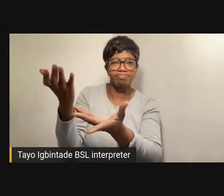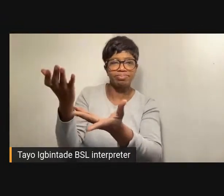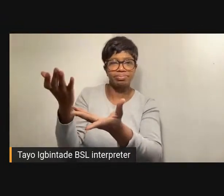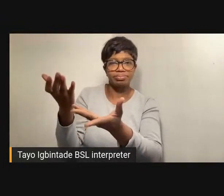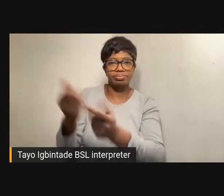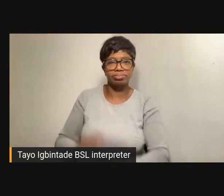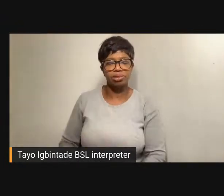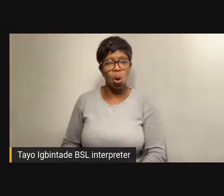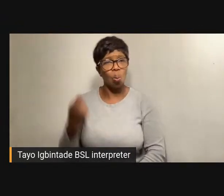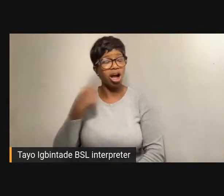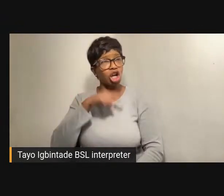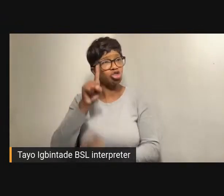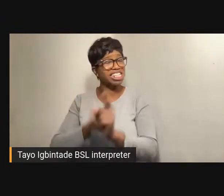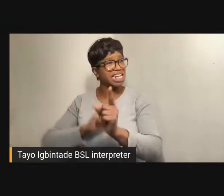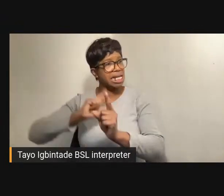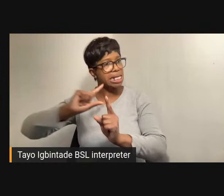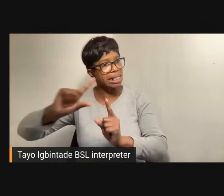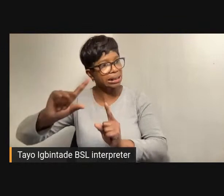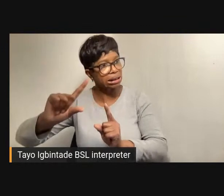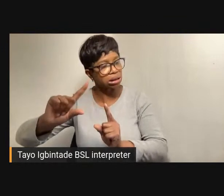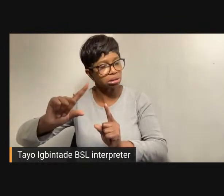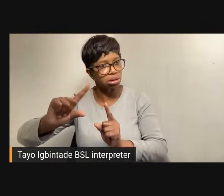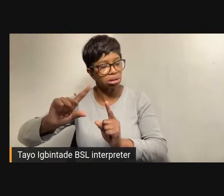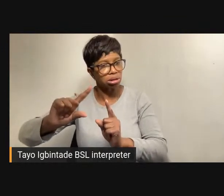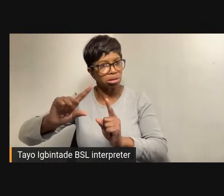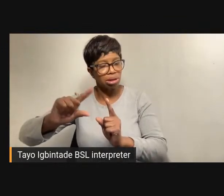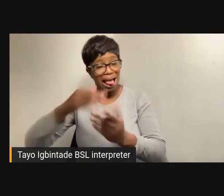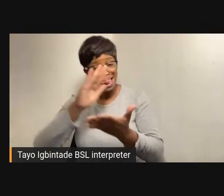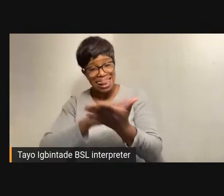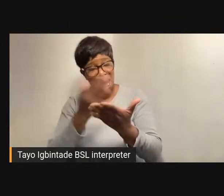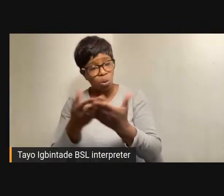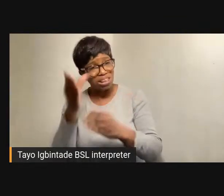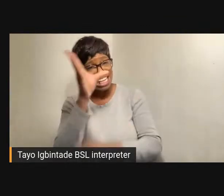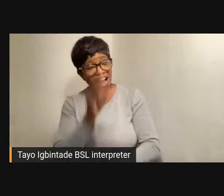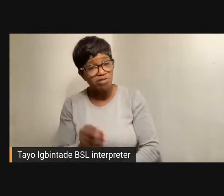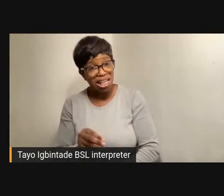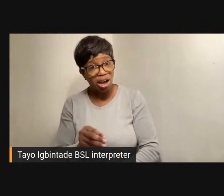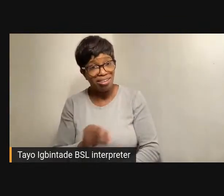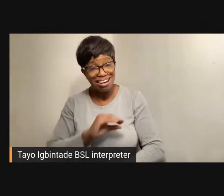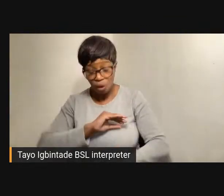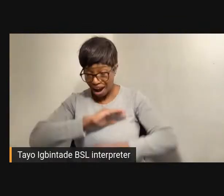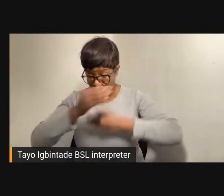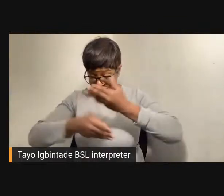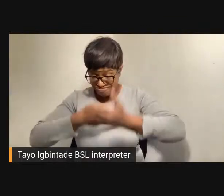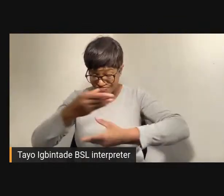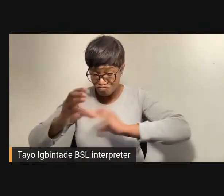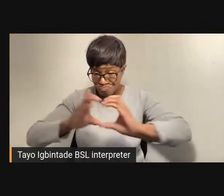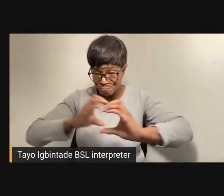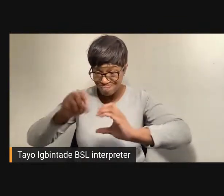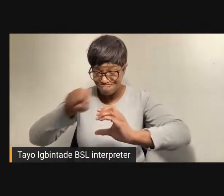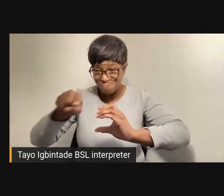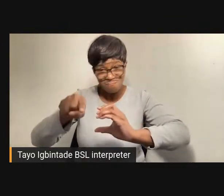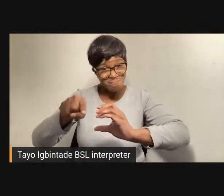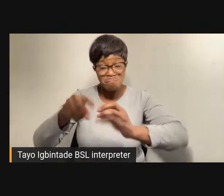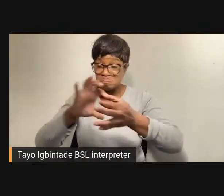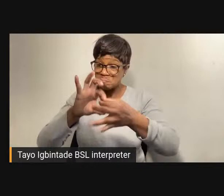and the face of language in Africa and everything that is conveyed through it will be completely